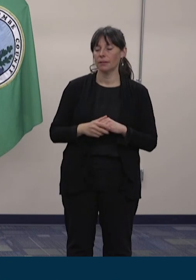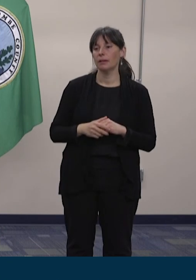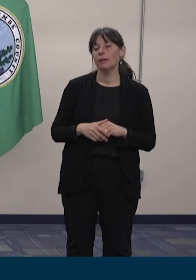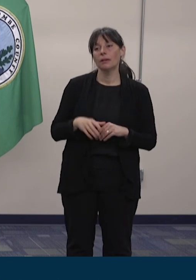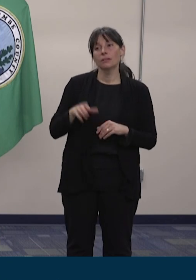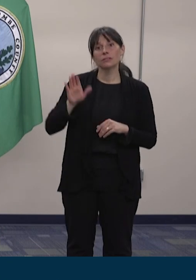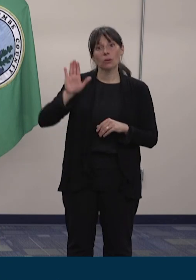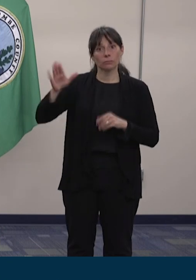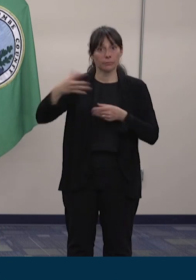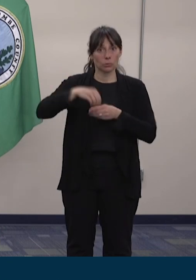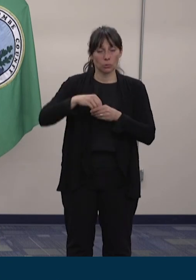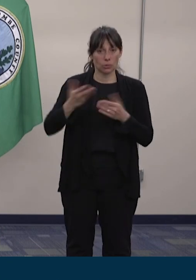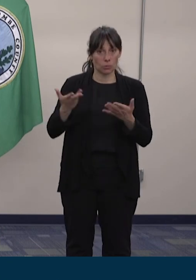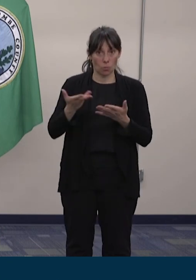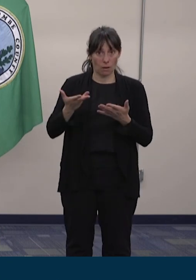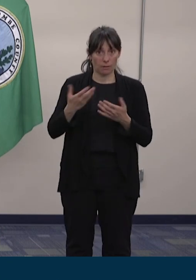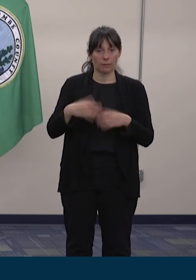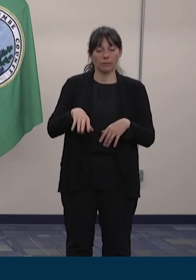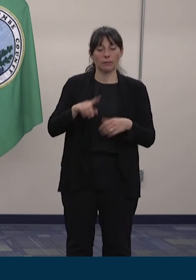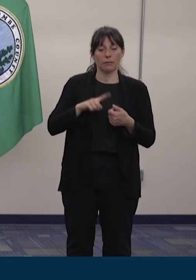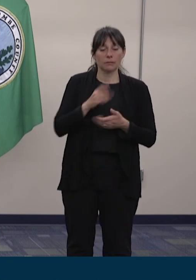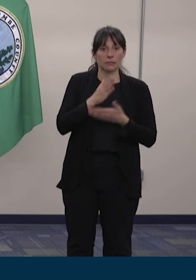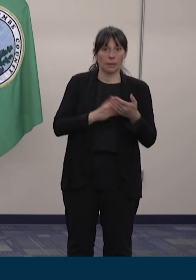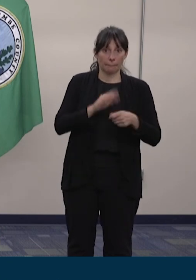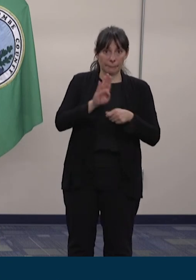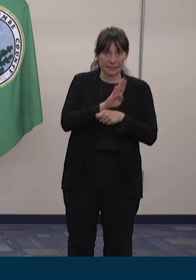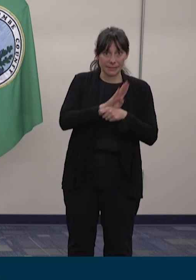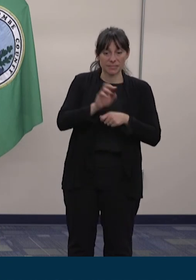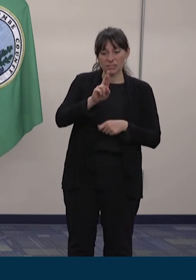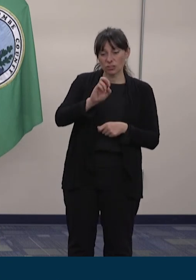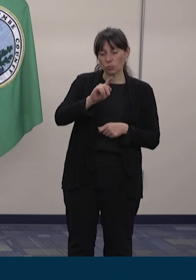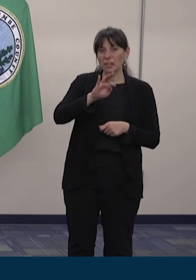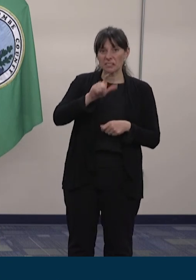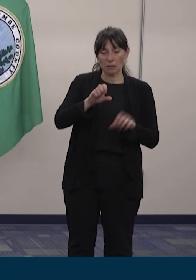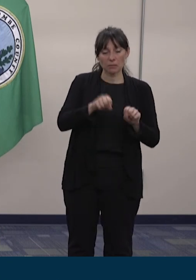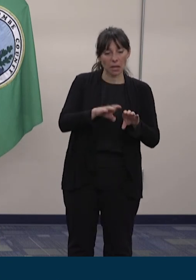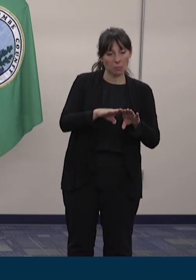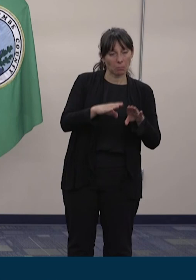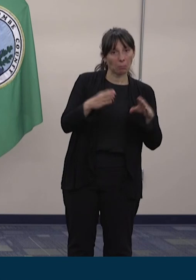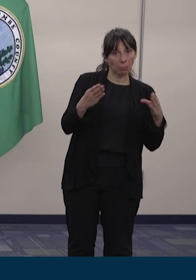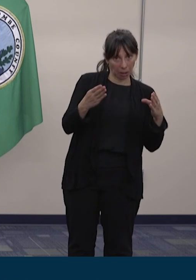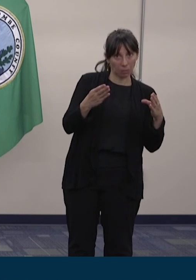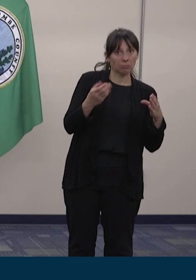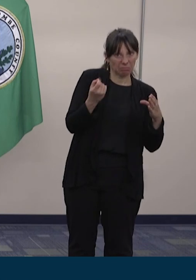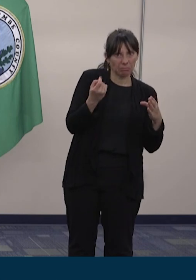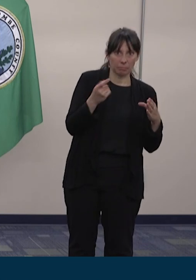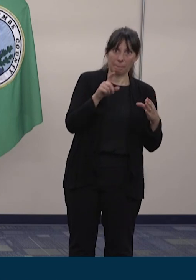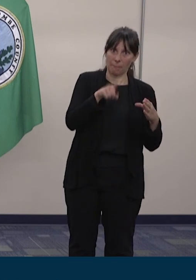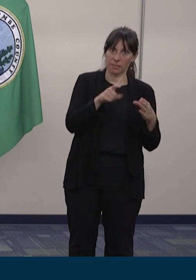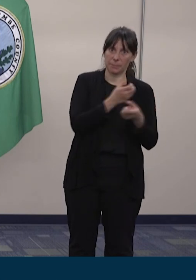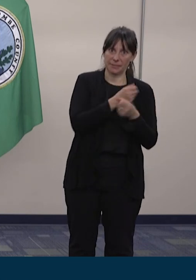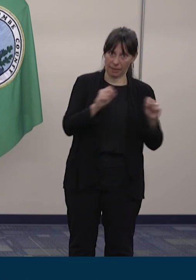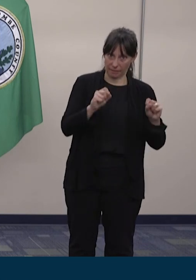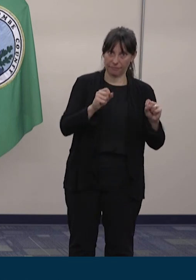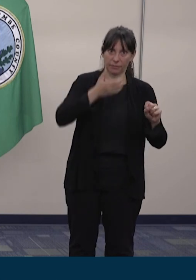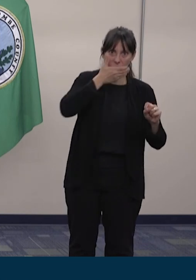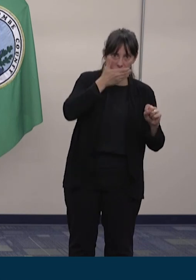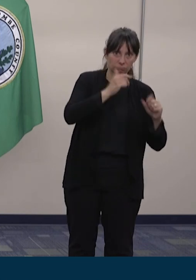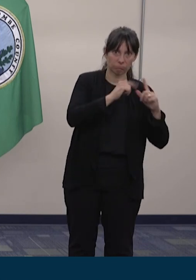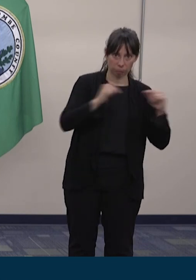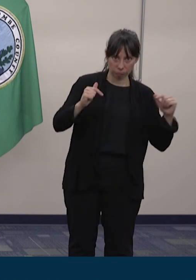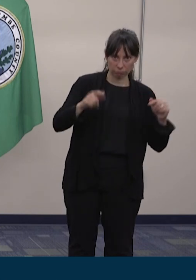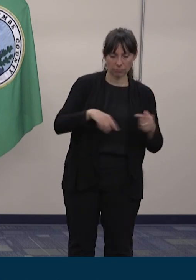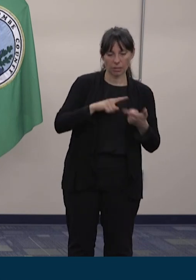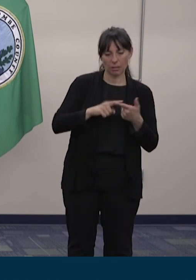los businesses to comentarios resume que operations, el but with gobernador ha dado limitations and acerca de safeguards. las operaciones. Phase 2 of reopenings La could fase occur within 2 2 to 3 weeks after phase puede 1,